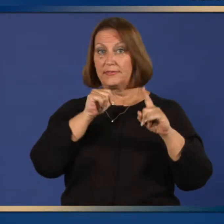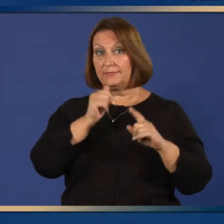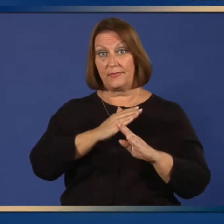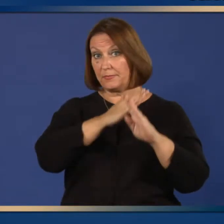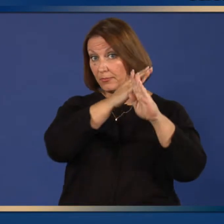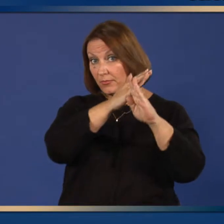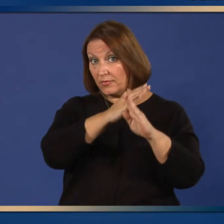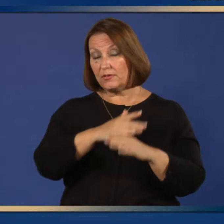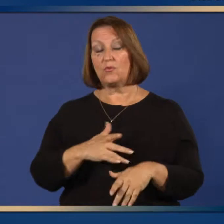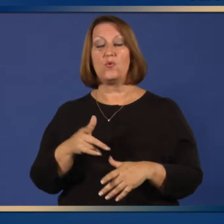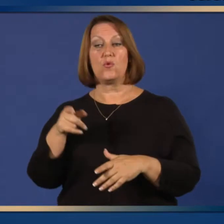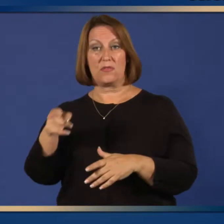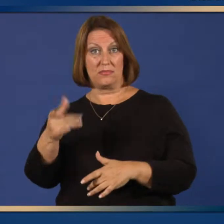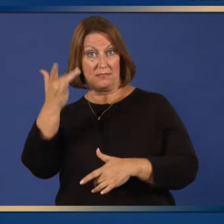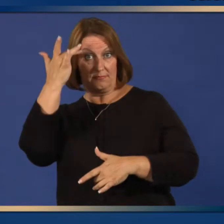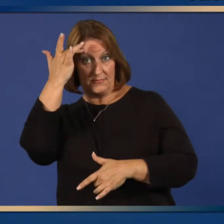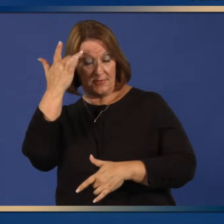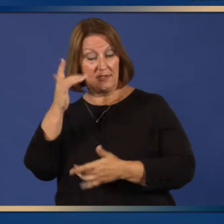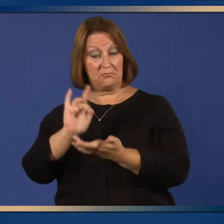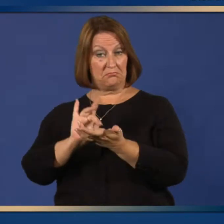vaccine adverse events.